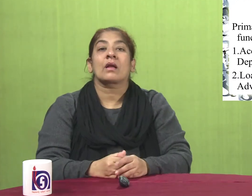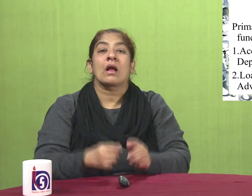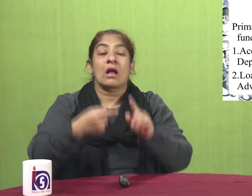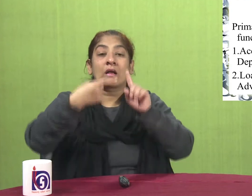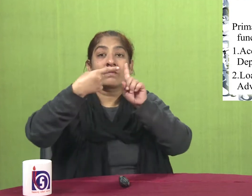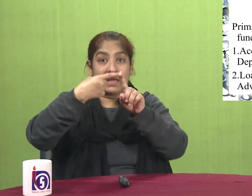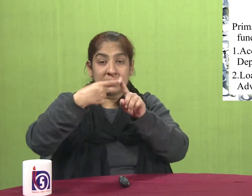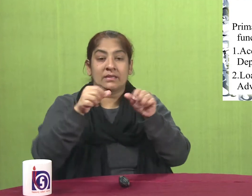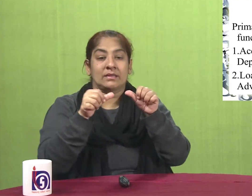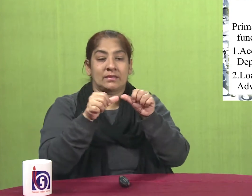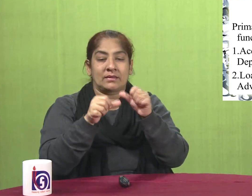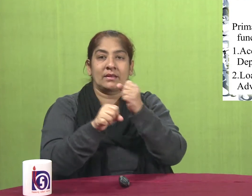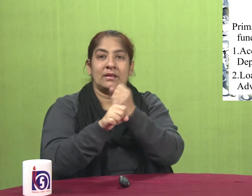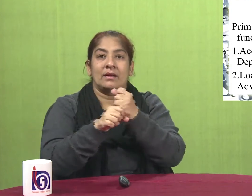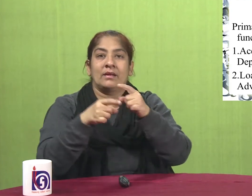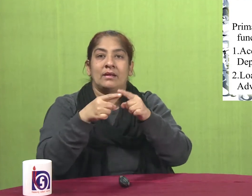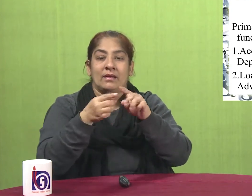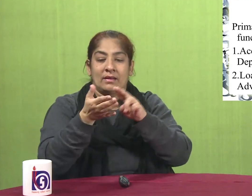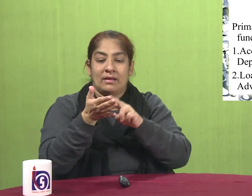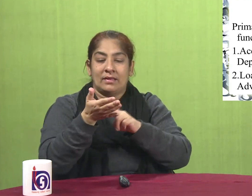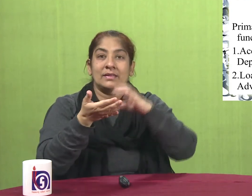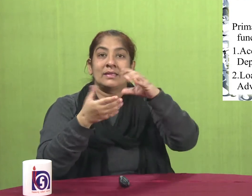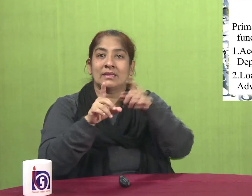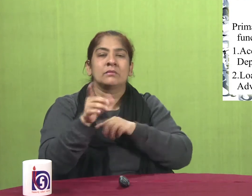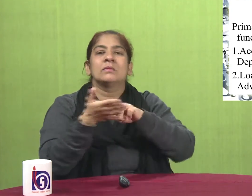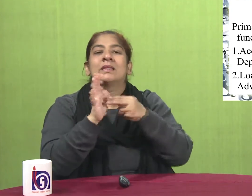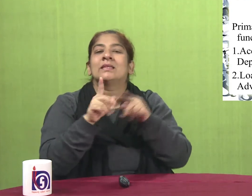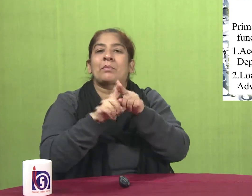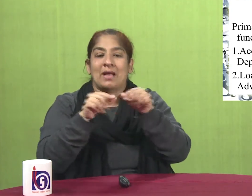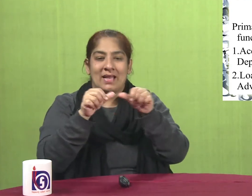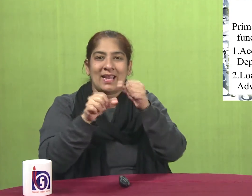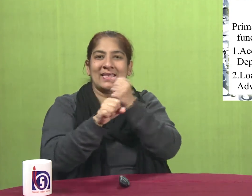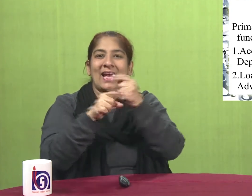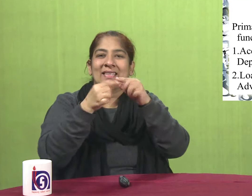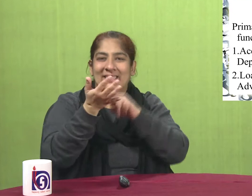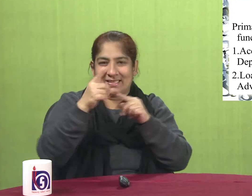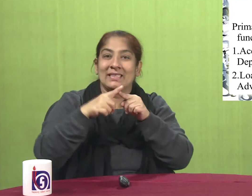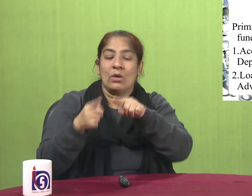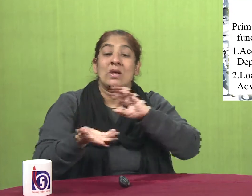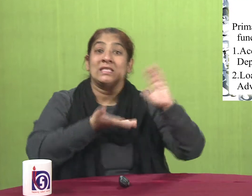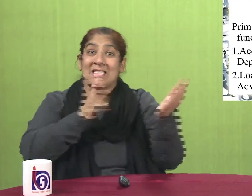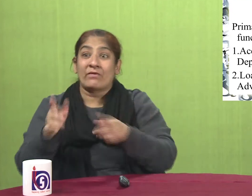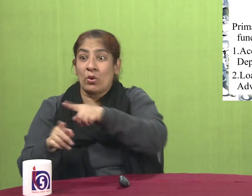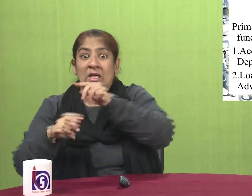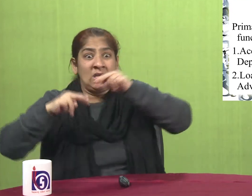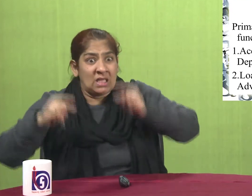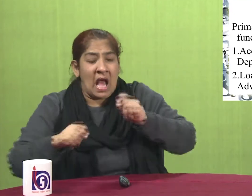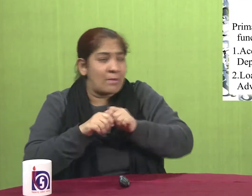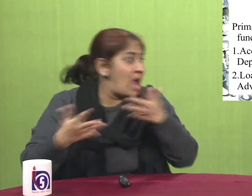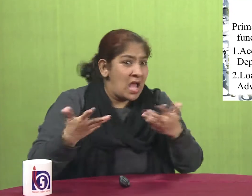function. The first point in the secondary function is that the commercial bank acts as